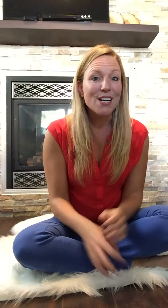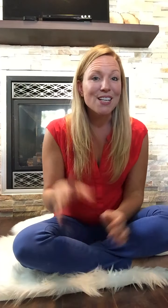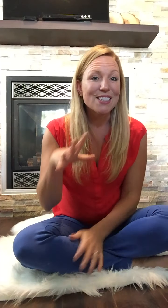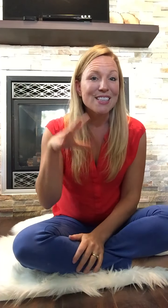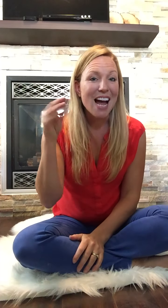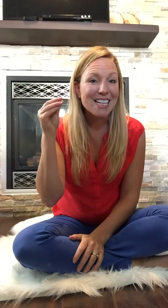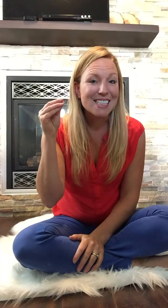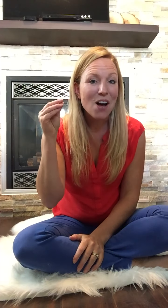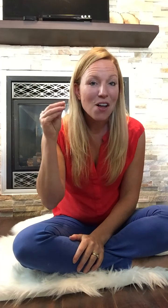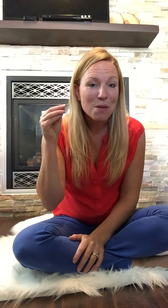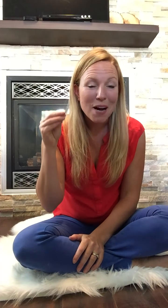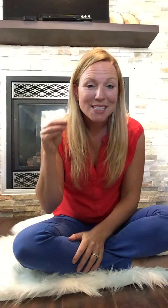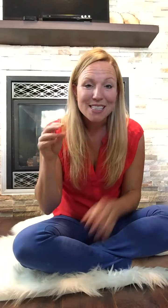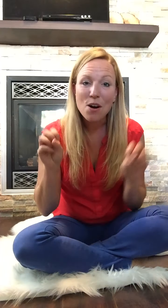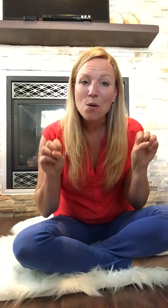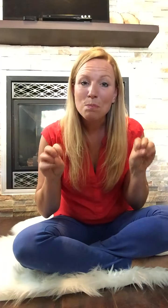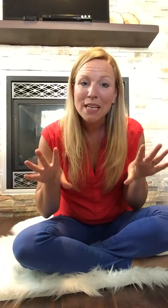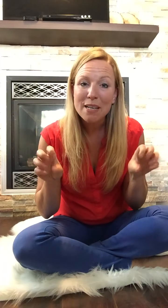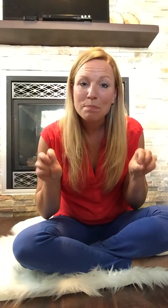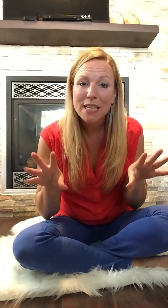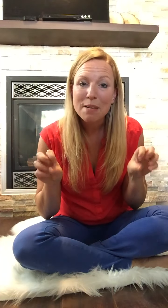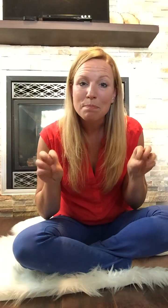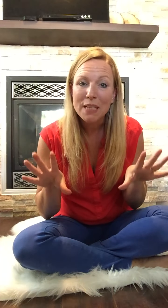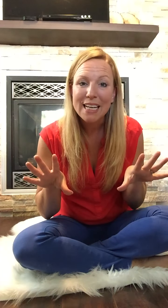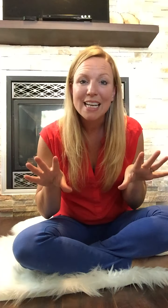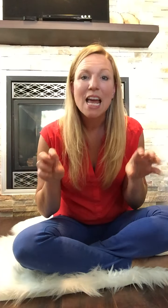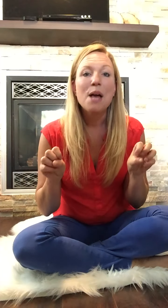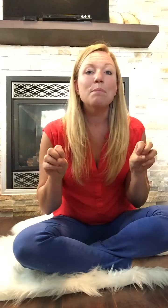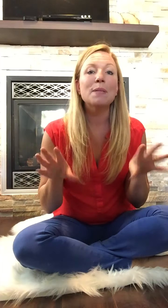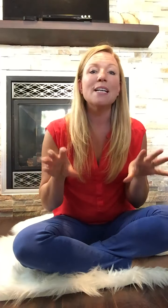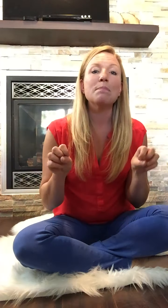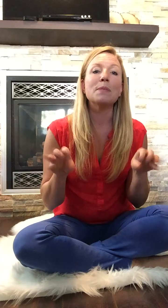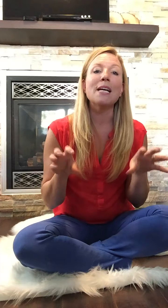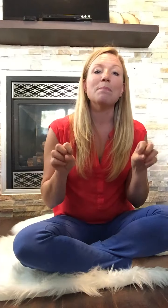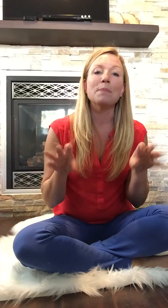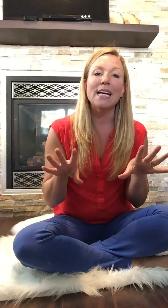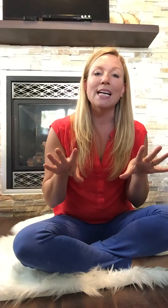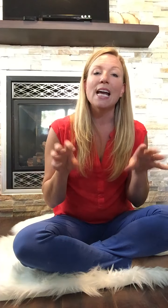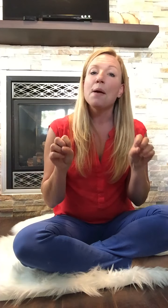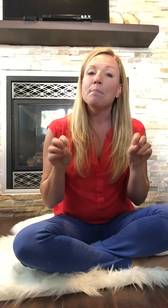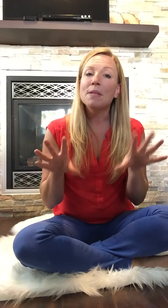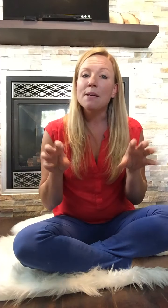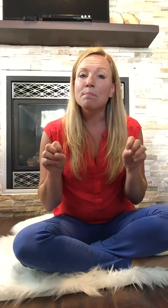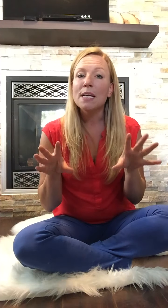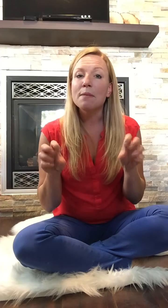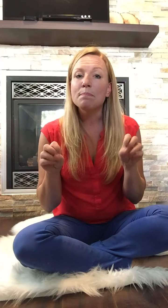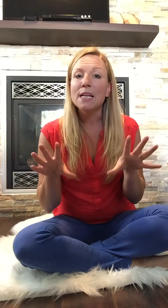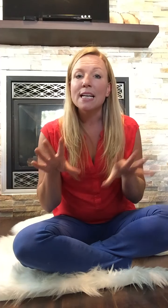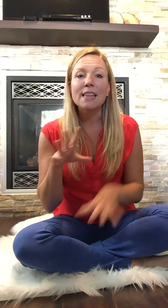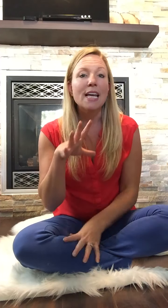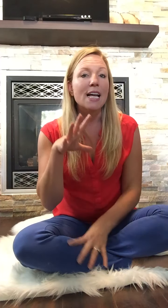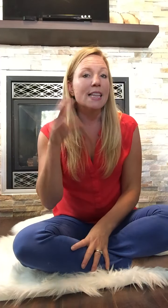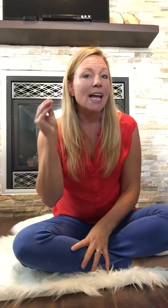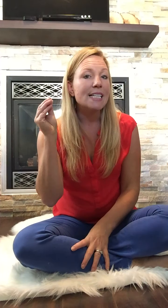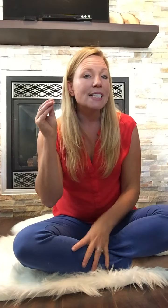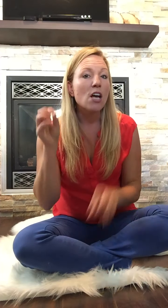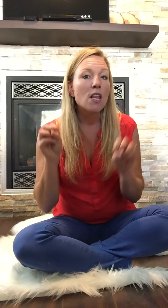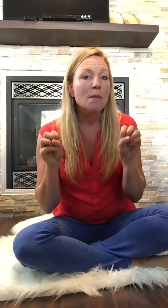The lights on the bus go blink, blink, blink, blink, blink, blink, blink, blink, blink. The lights on the